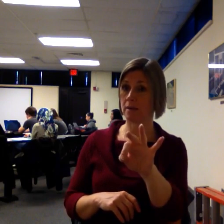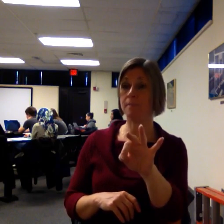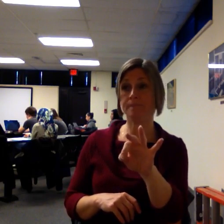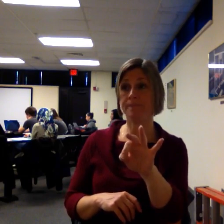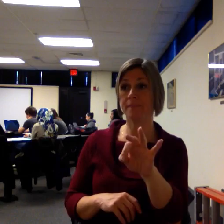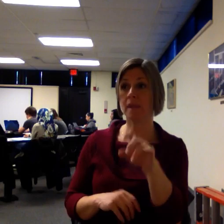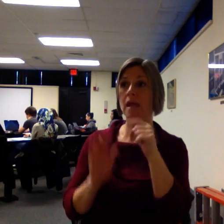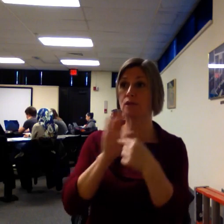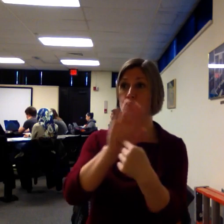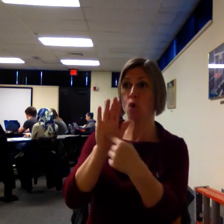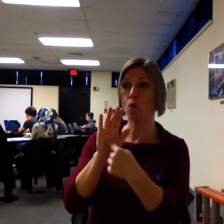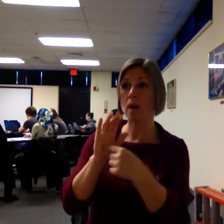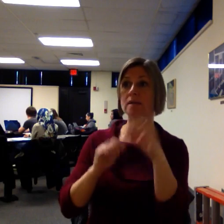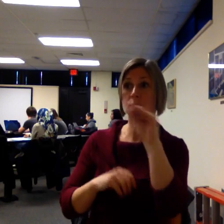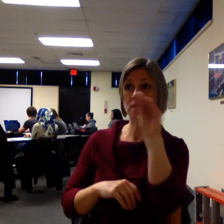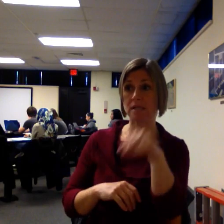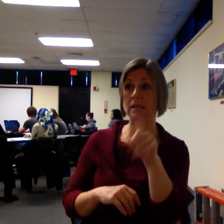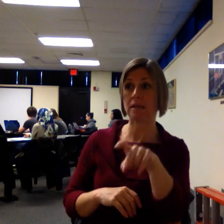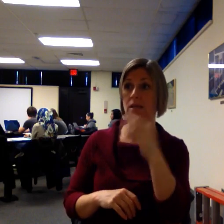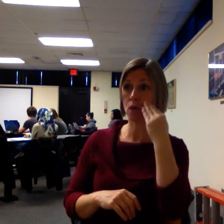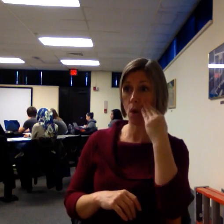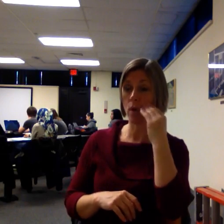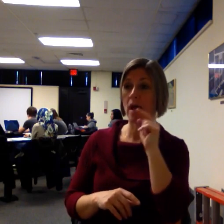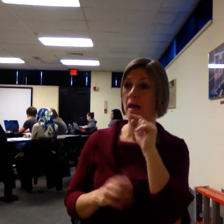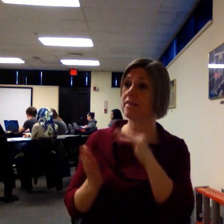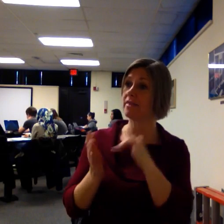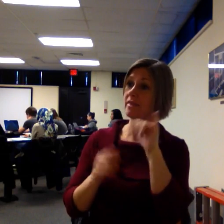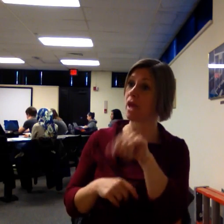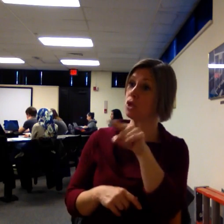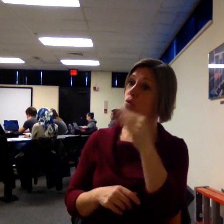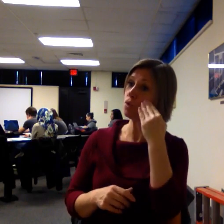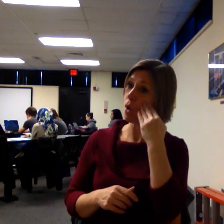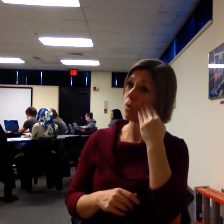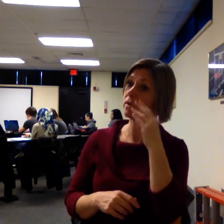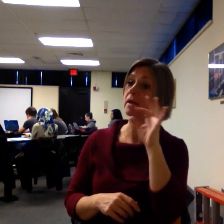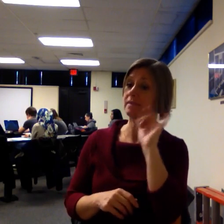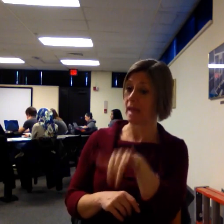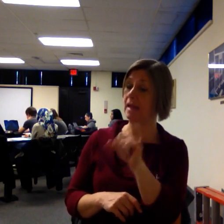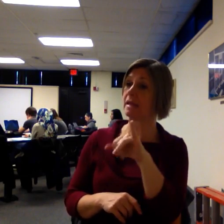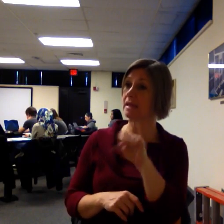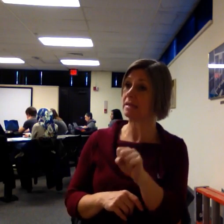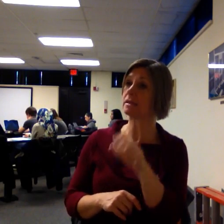percentage. So I have to know that you know that that's a percentage.